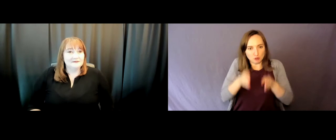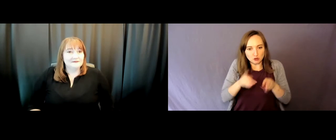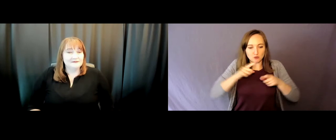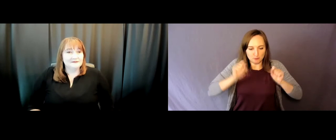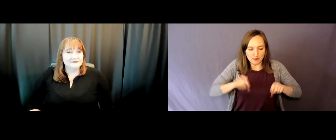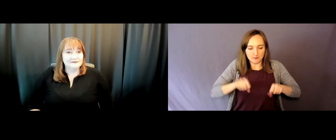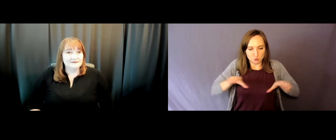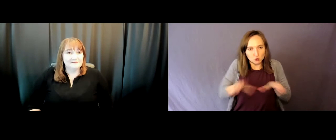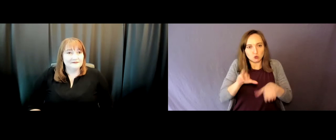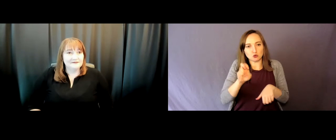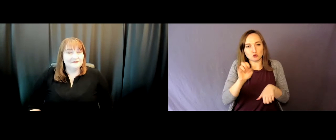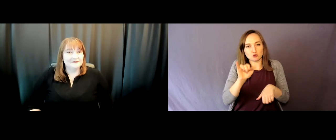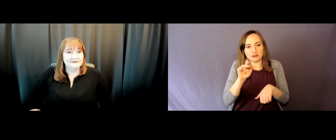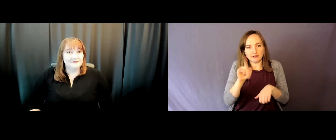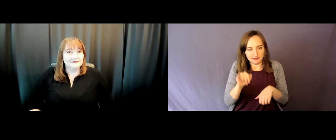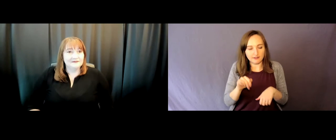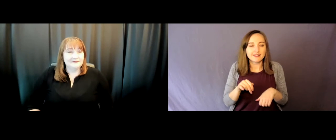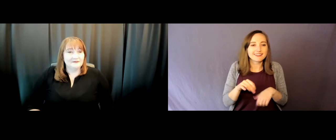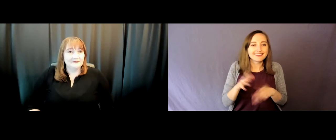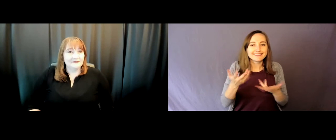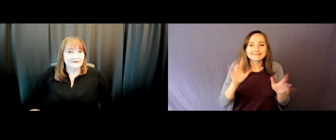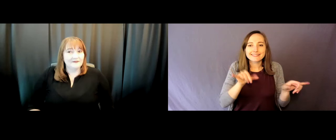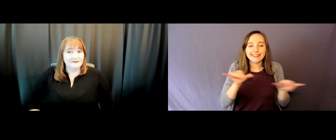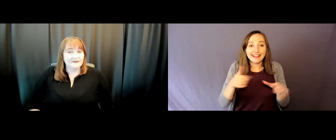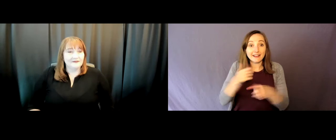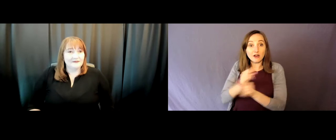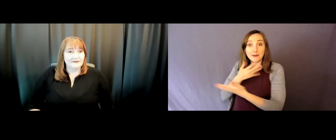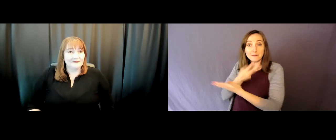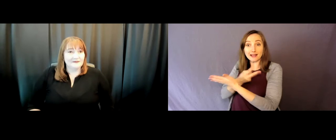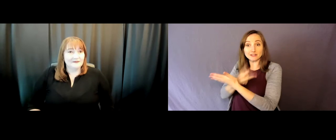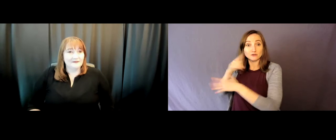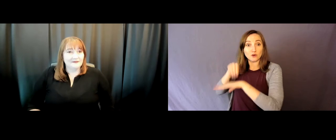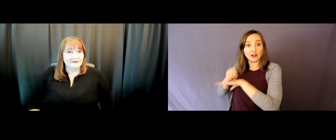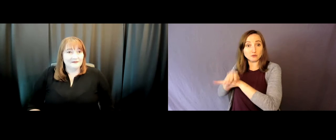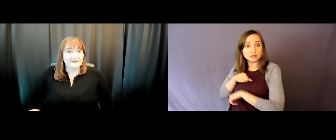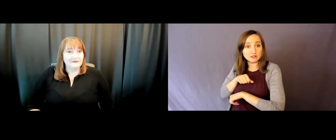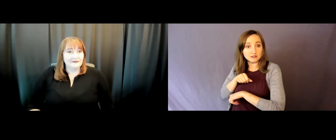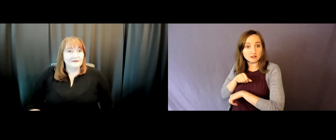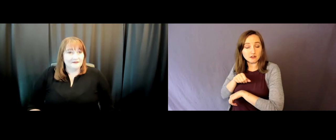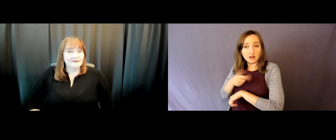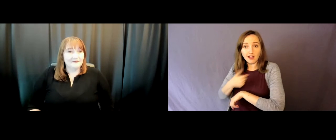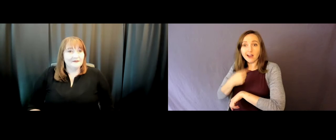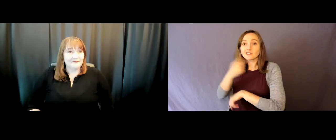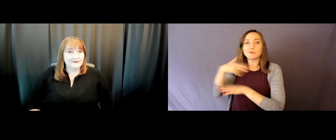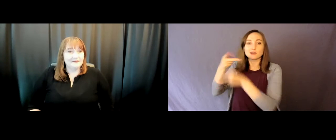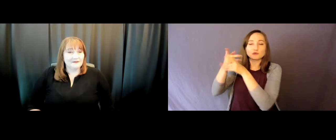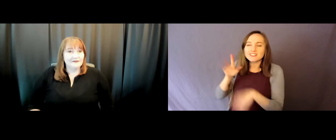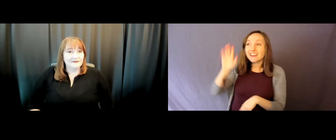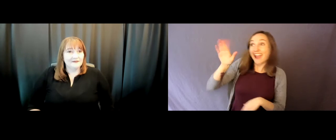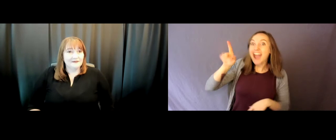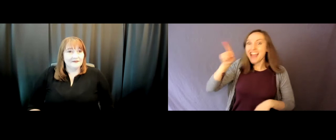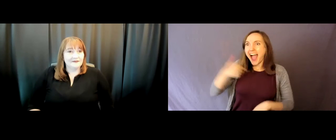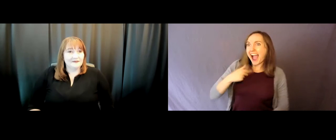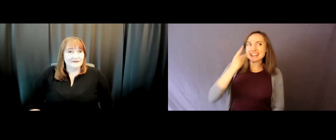actually perform Reiki. It's just kind of like when I was getting my master's in counseling, I would tell my, supervisor, I'd be like, yeah,